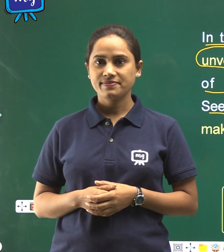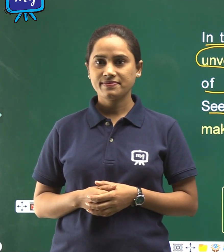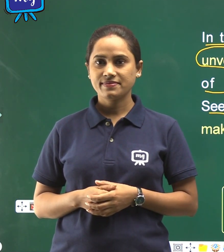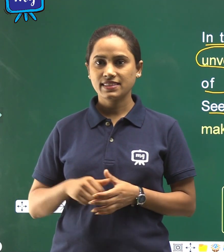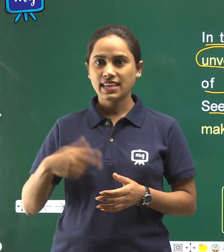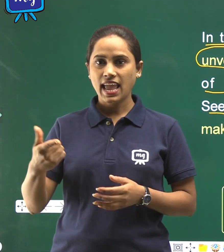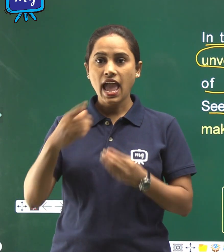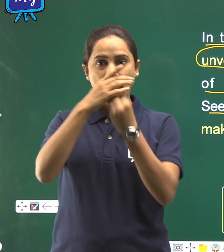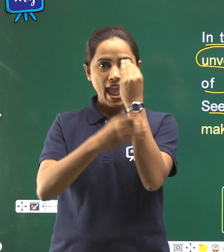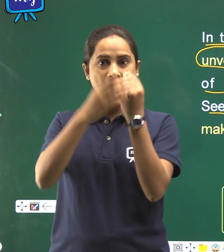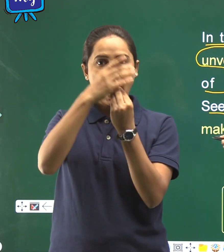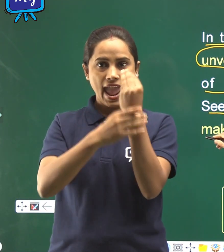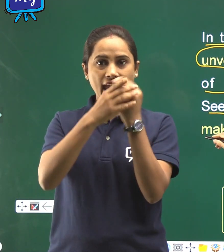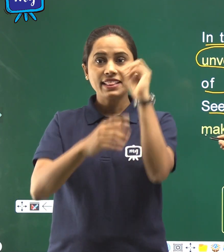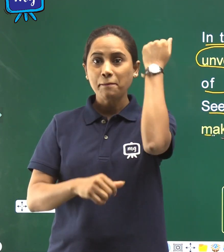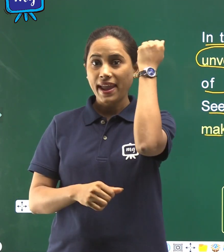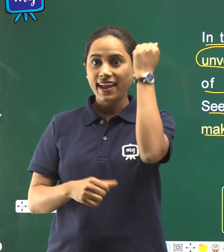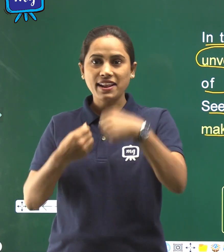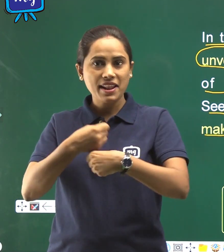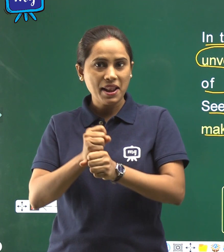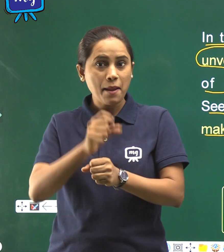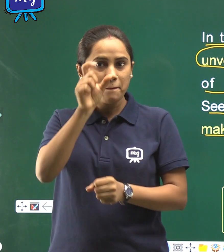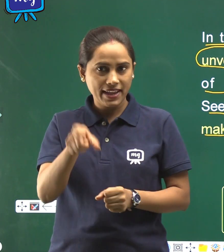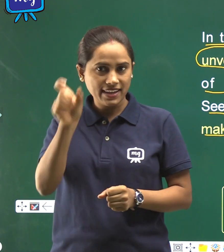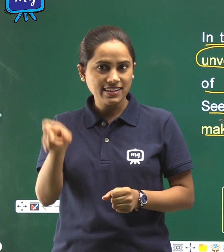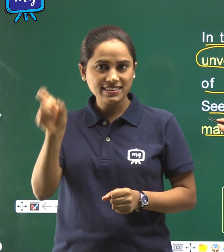and the bangle makers